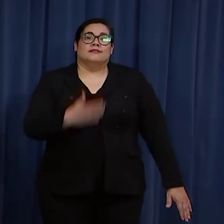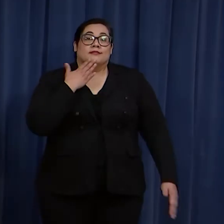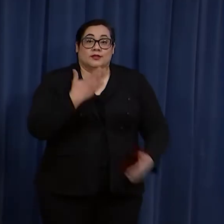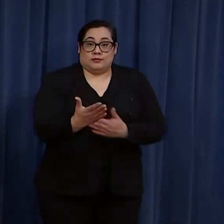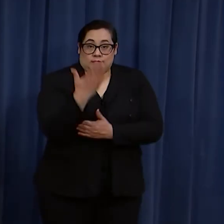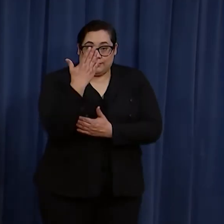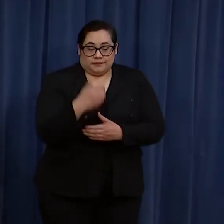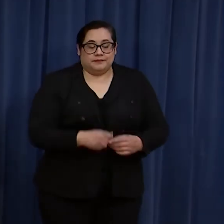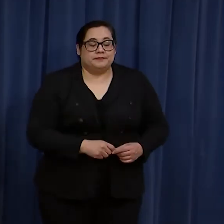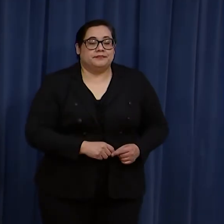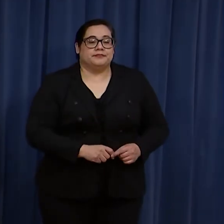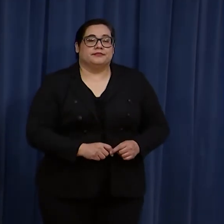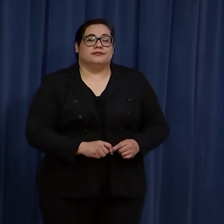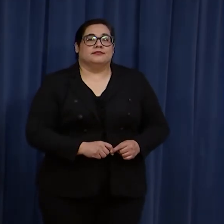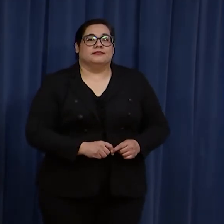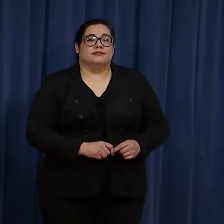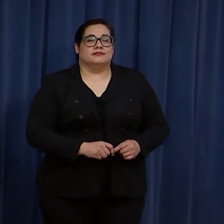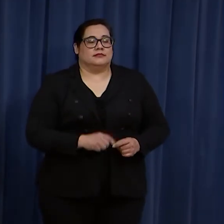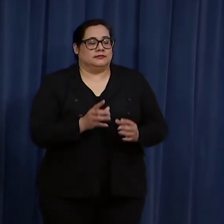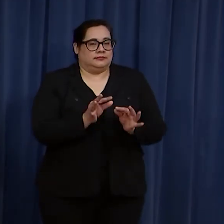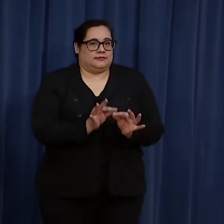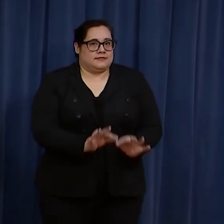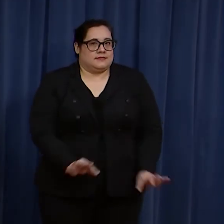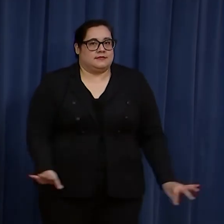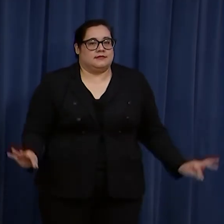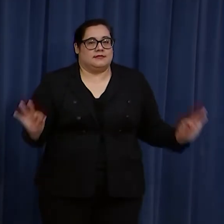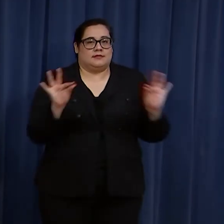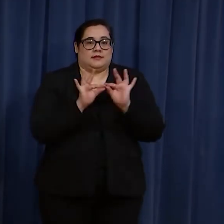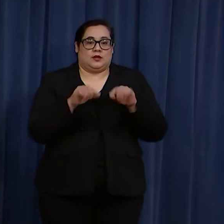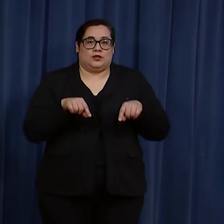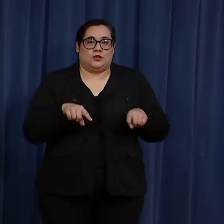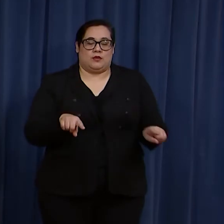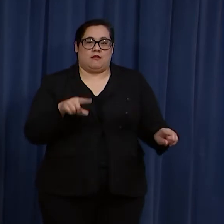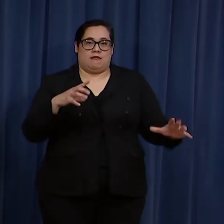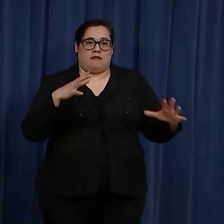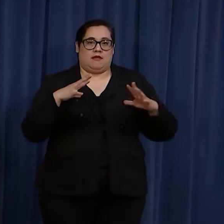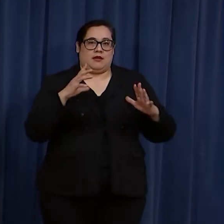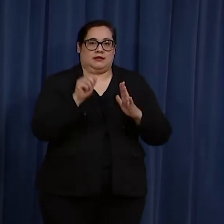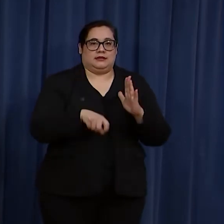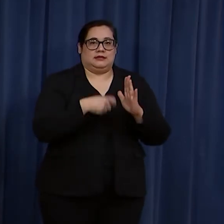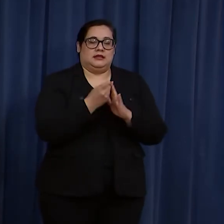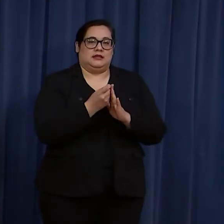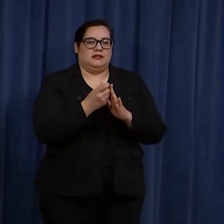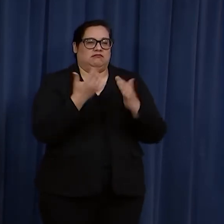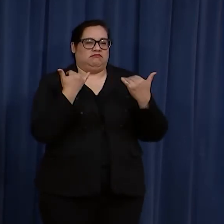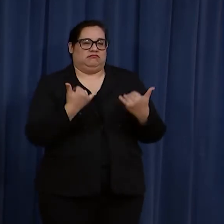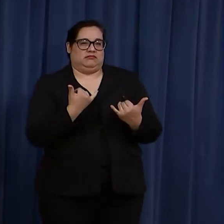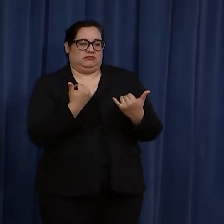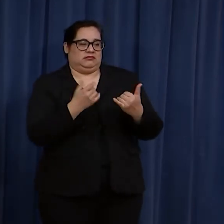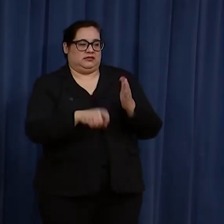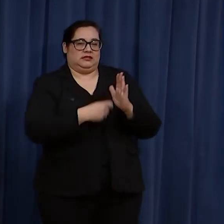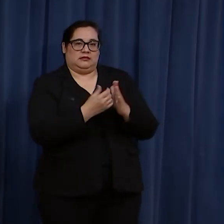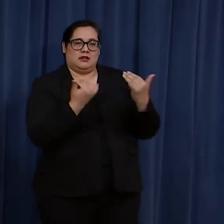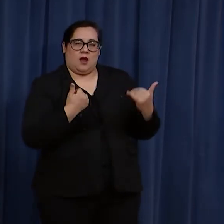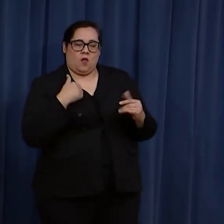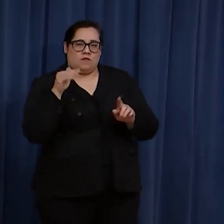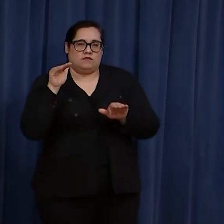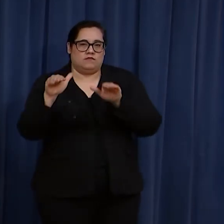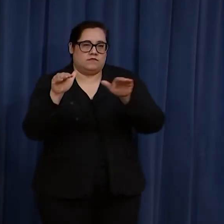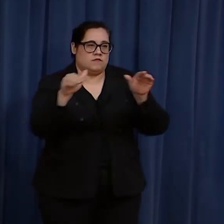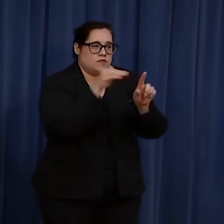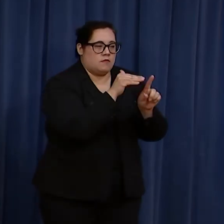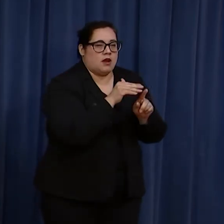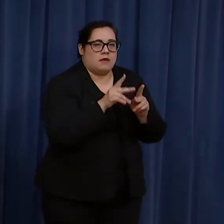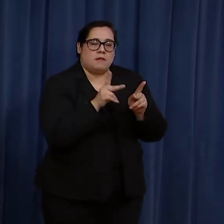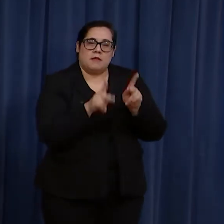Good morning. It's essential during this holiday season that we remind people about the incredible